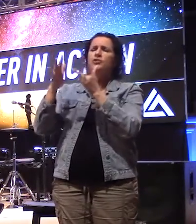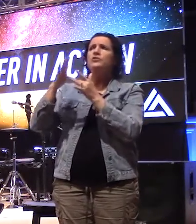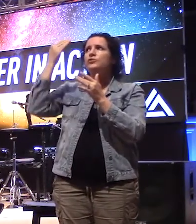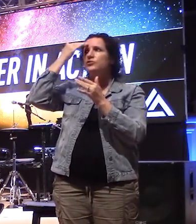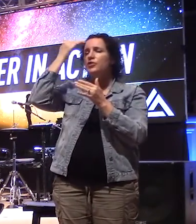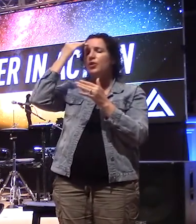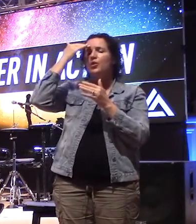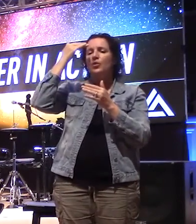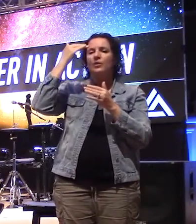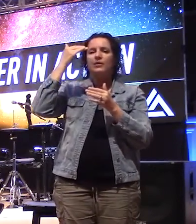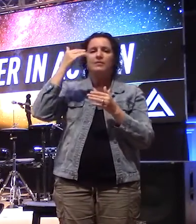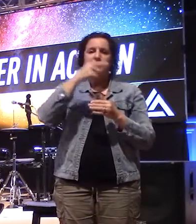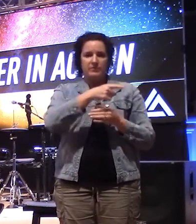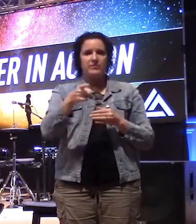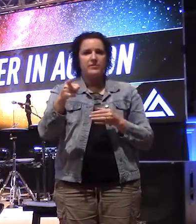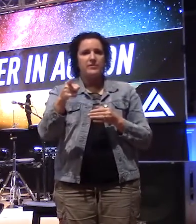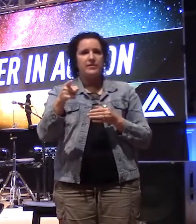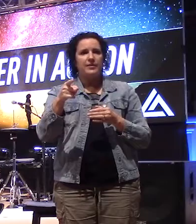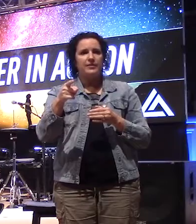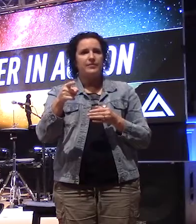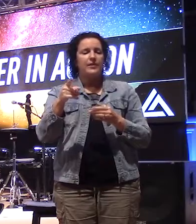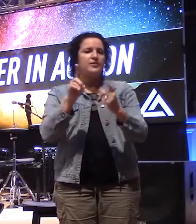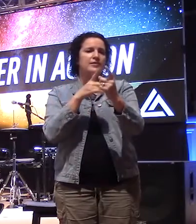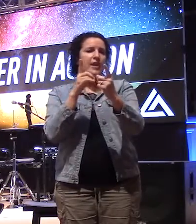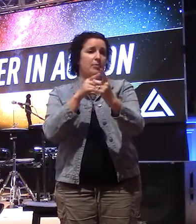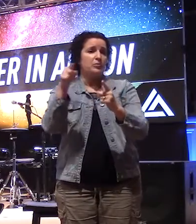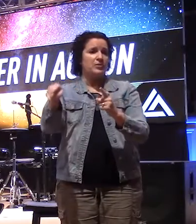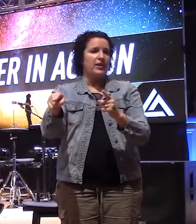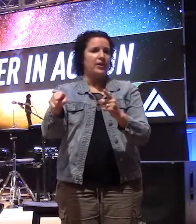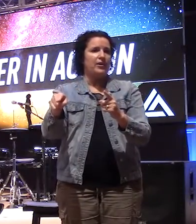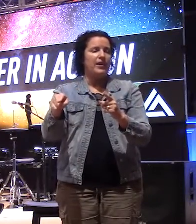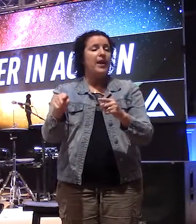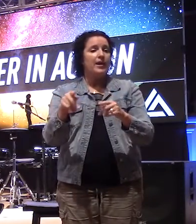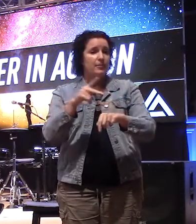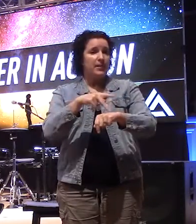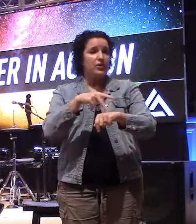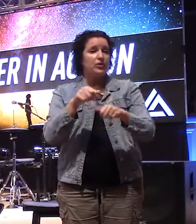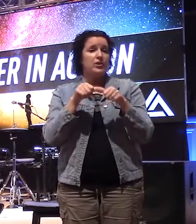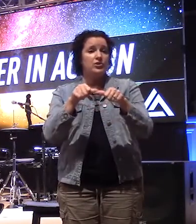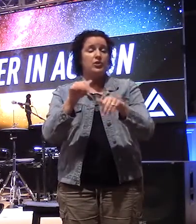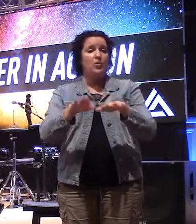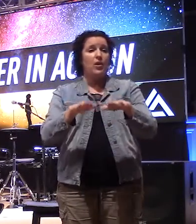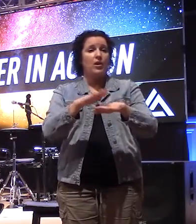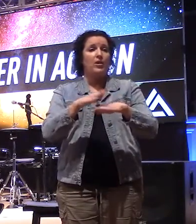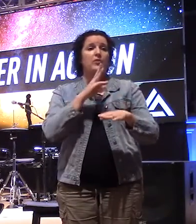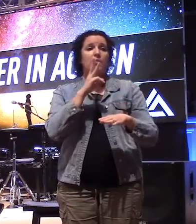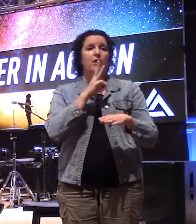And so Peter starts walking on the water, and as long as he kept his eyes on Christ, everything was fine. All